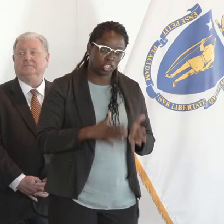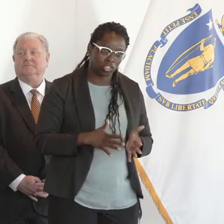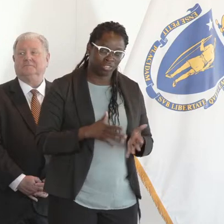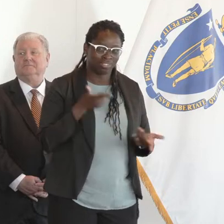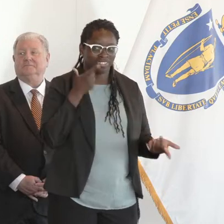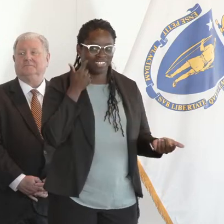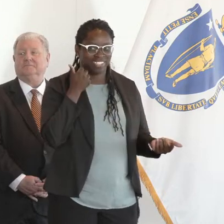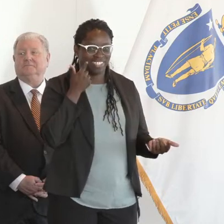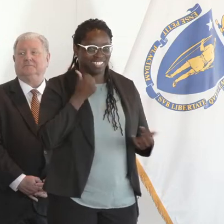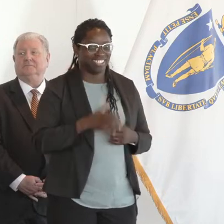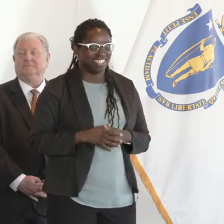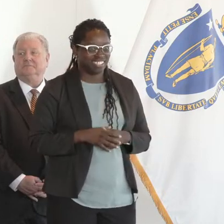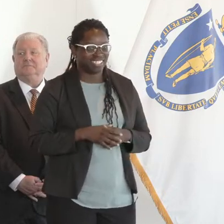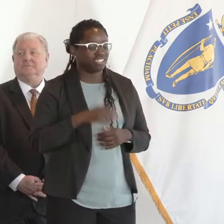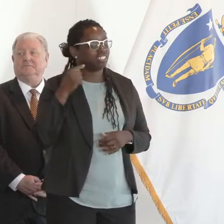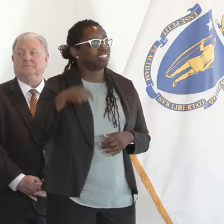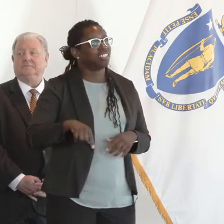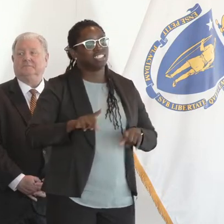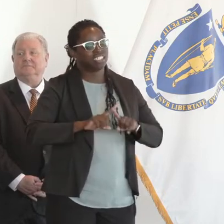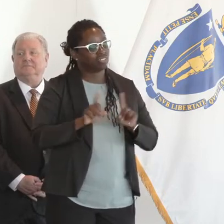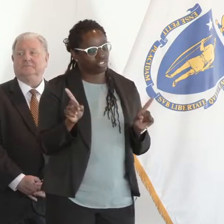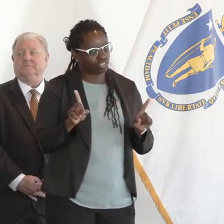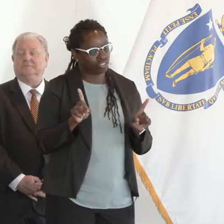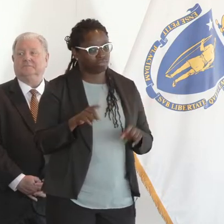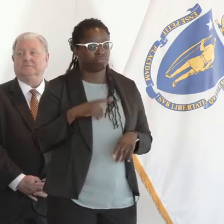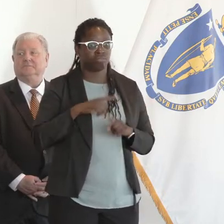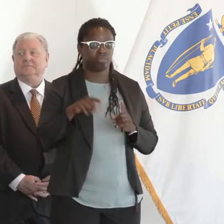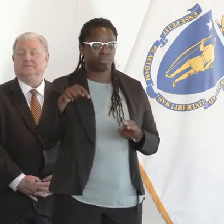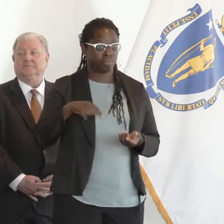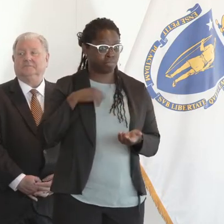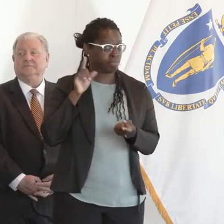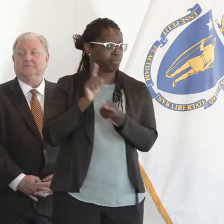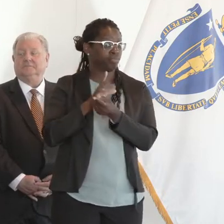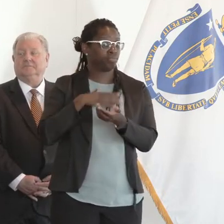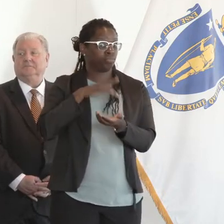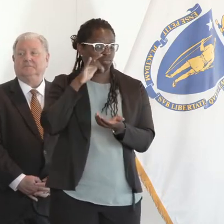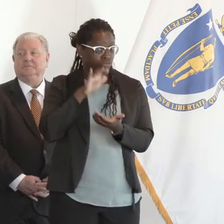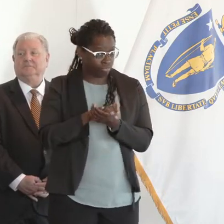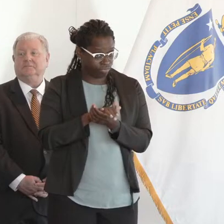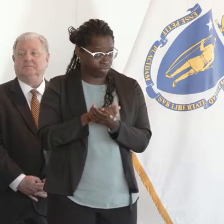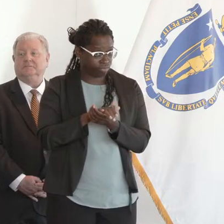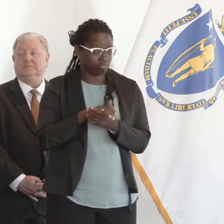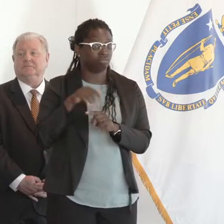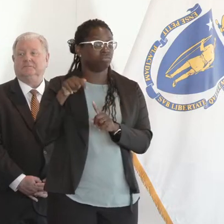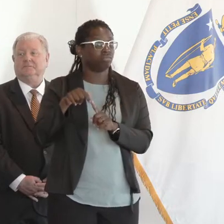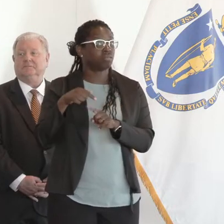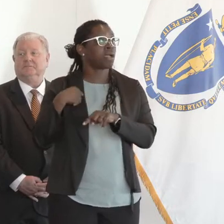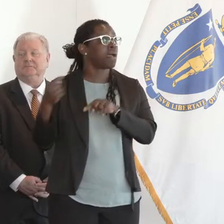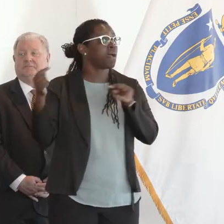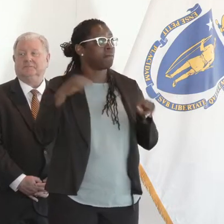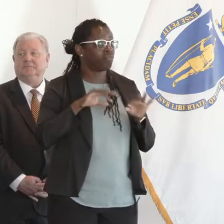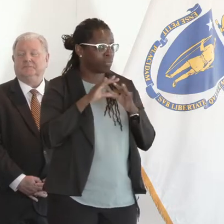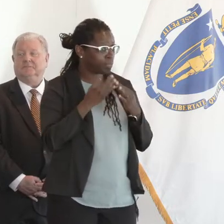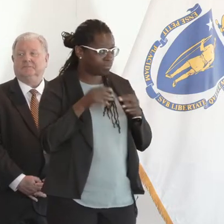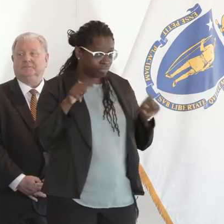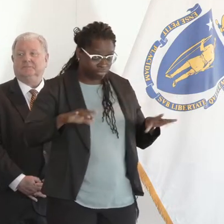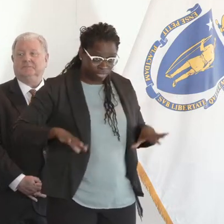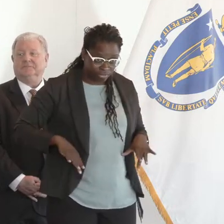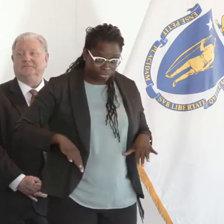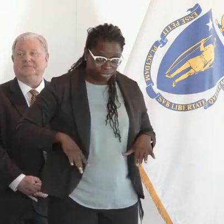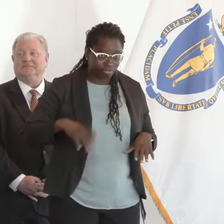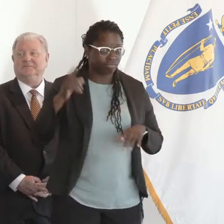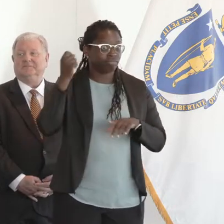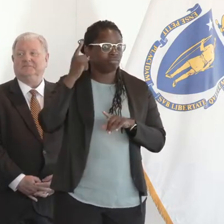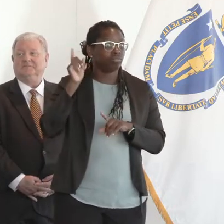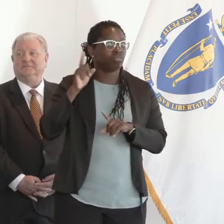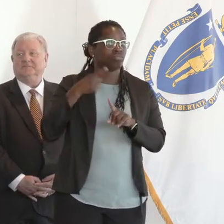Different though, when I first met my wife, I should say, I brought her home to my family in Newfoundland and Labrador, and I said, she's from Portland. And they